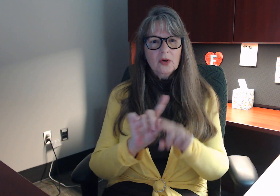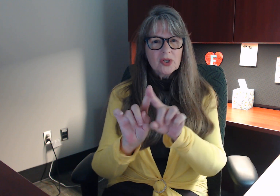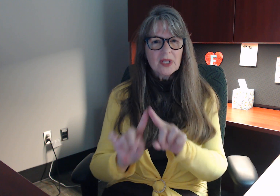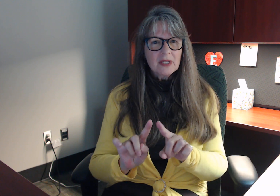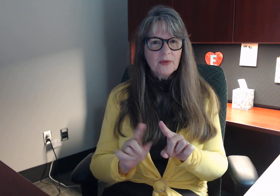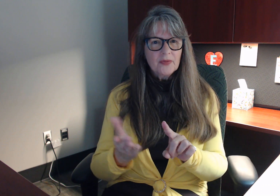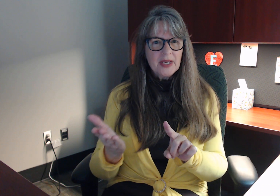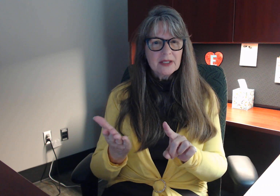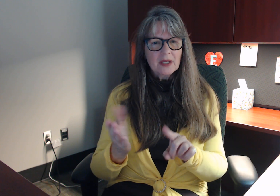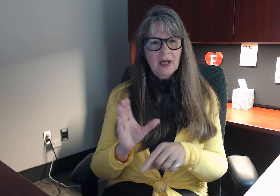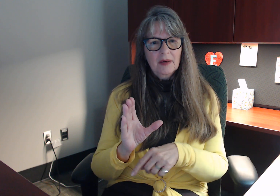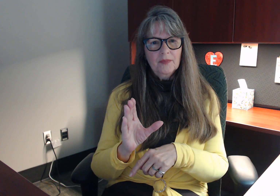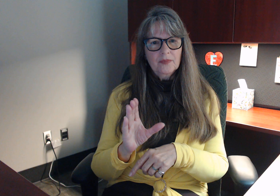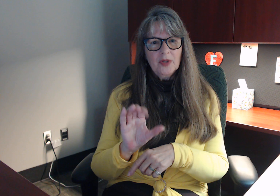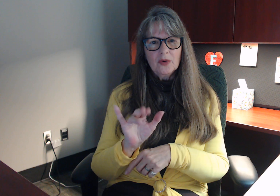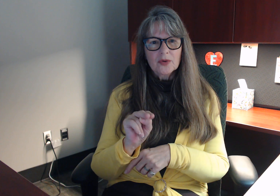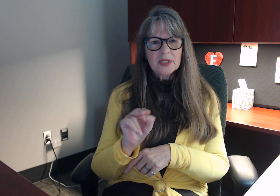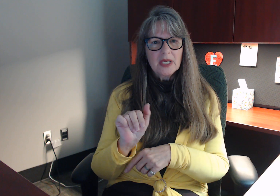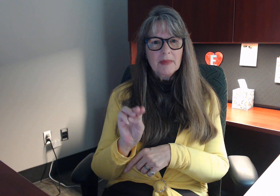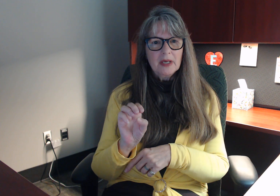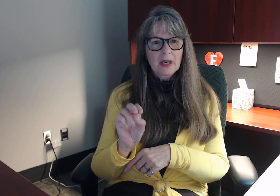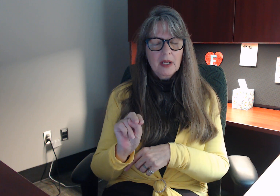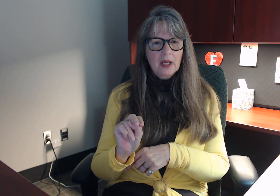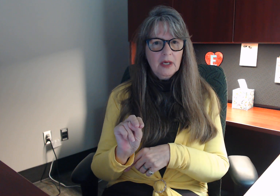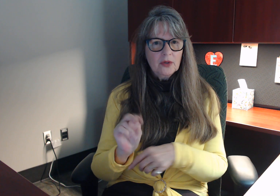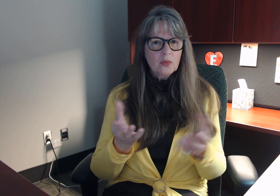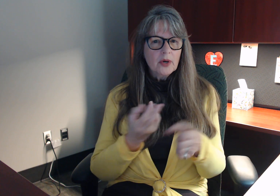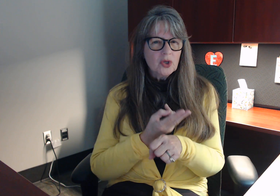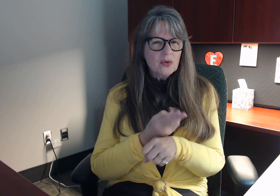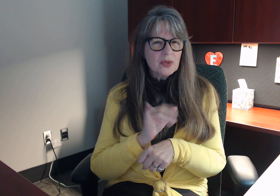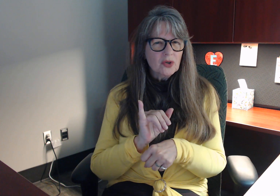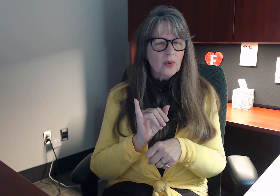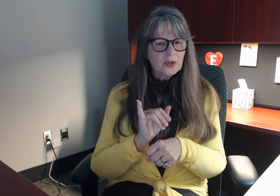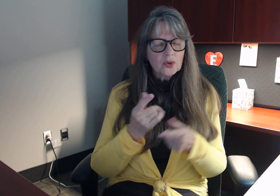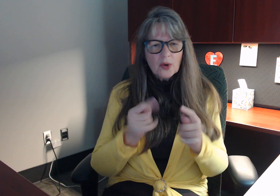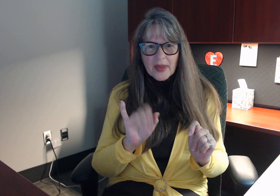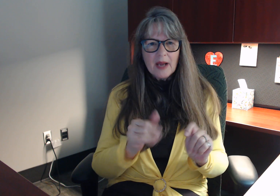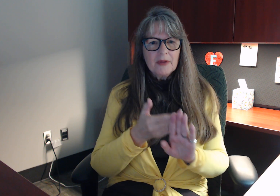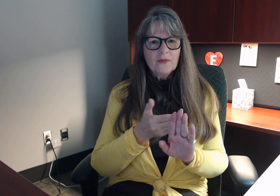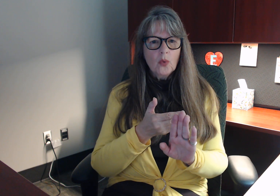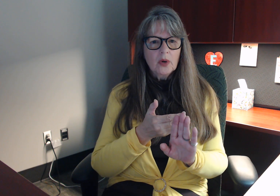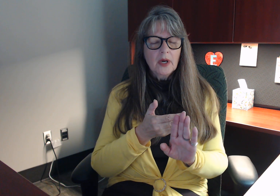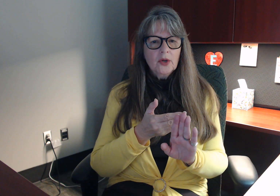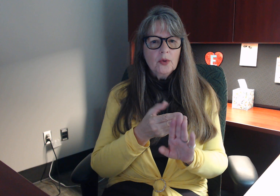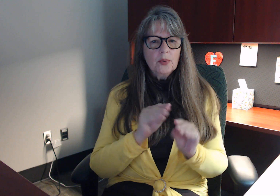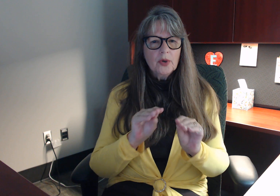just the different things, your cinnamon. You'd want to try that out before you put it